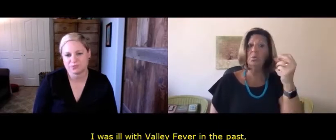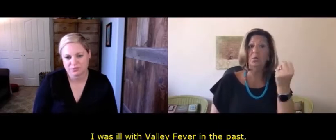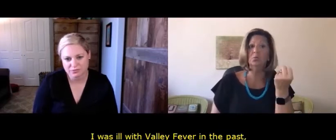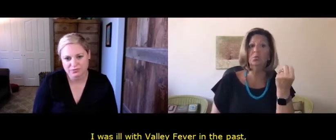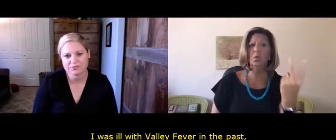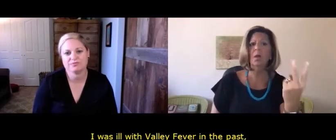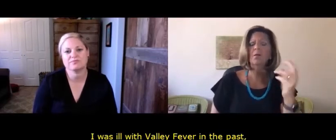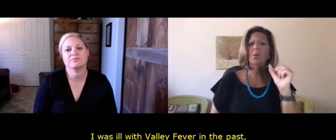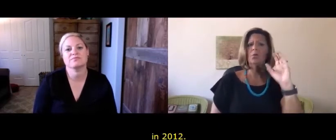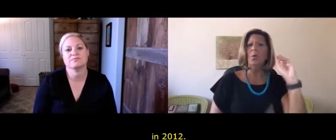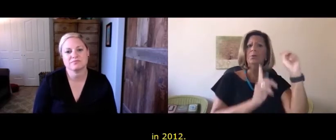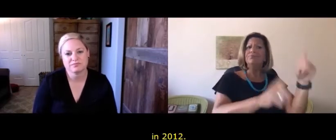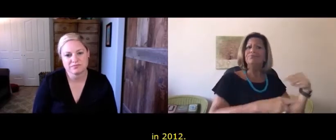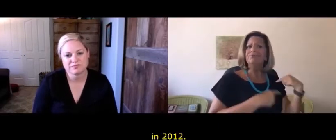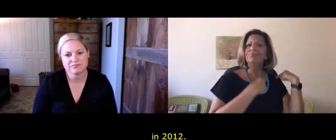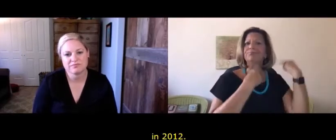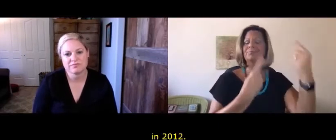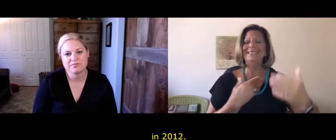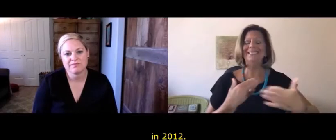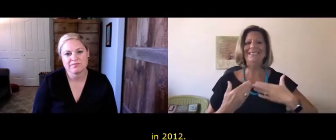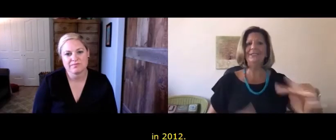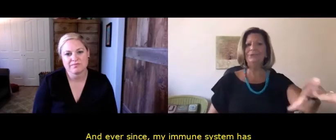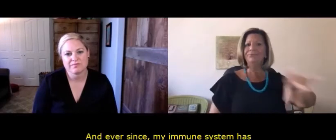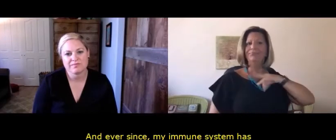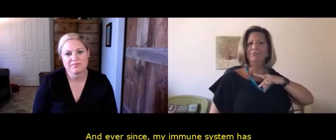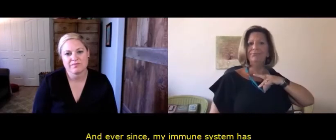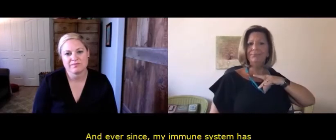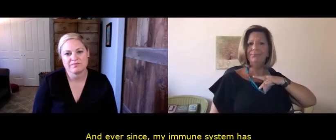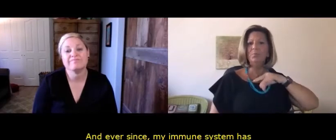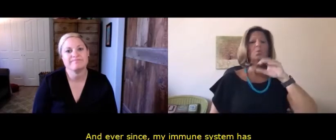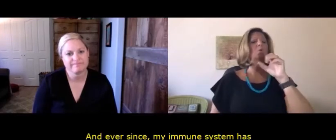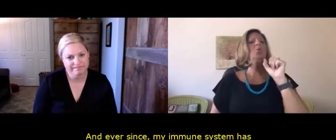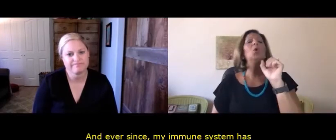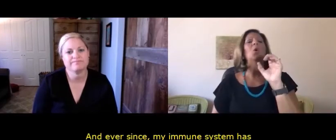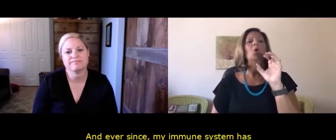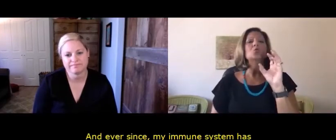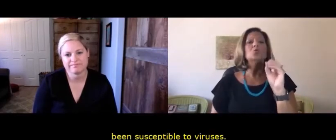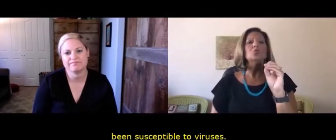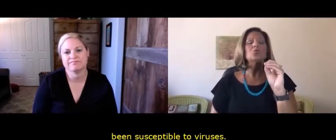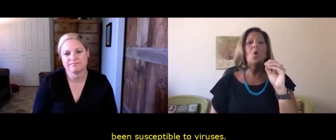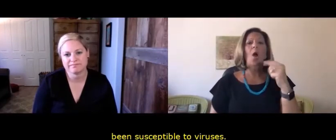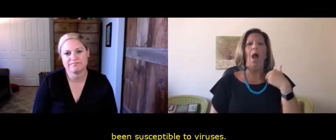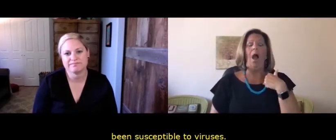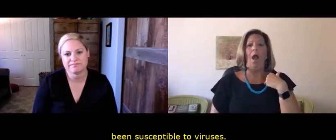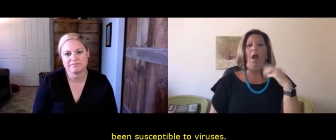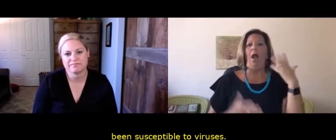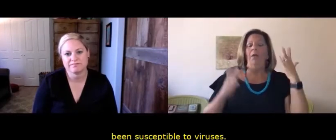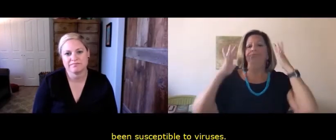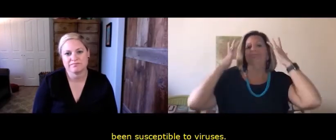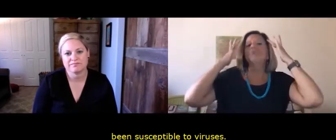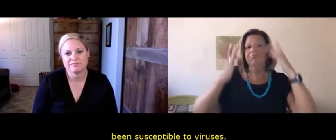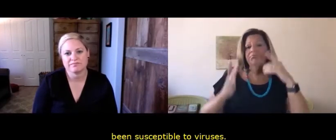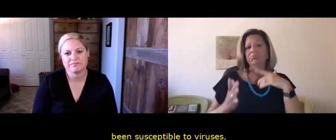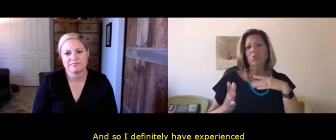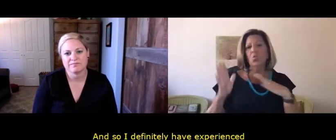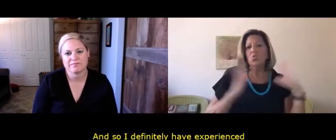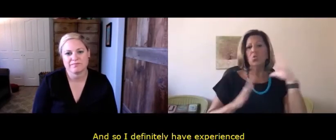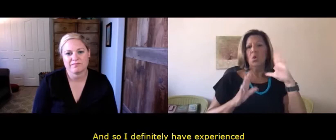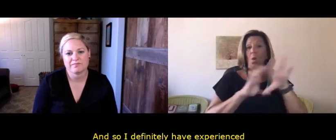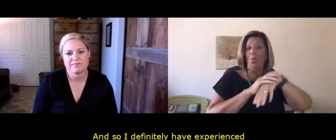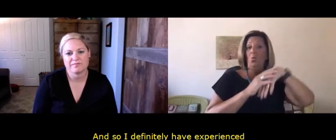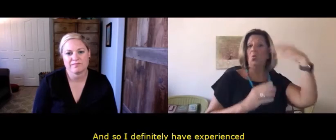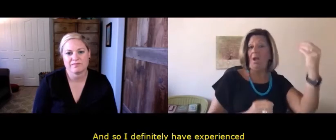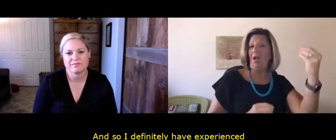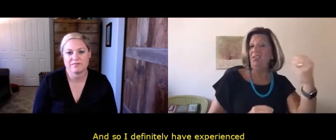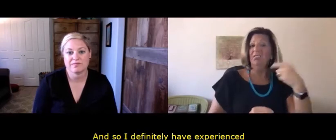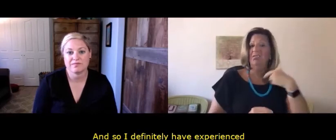ill with valley fever in the past in 2012, and ever since my immune system has been susceptible to viruses. And